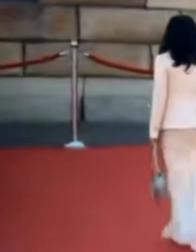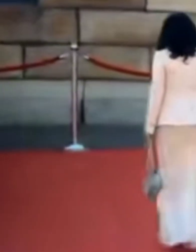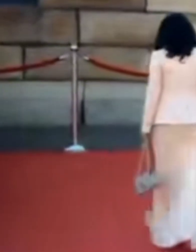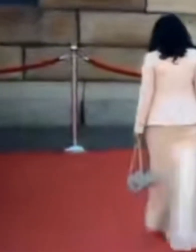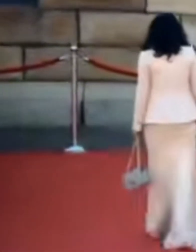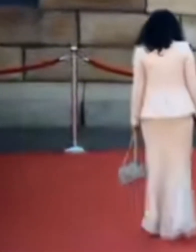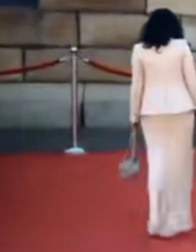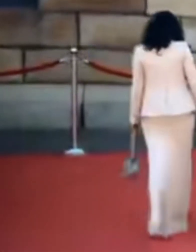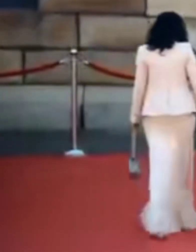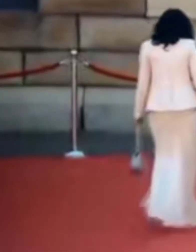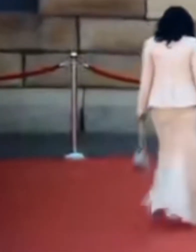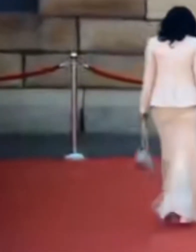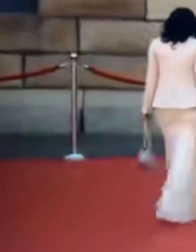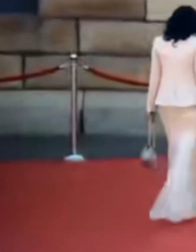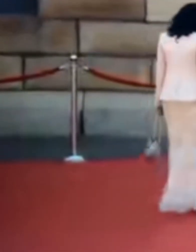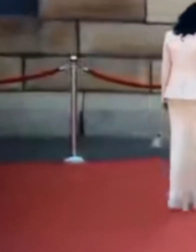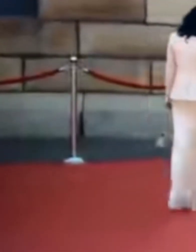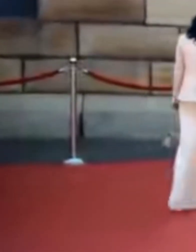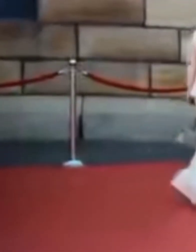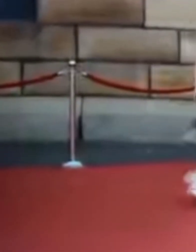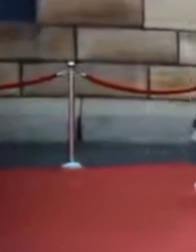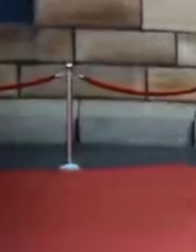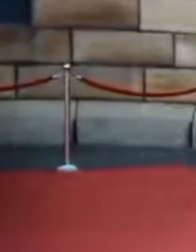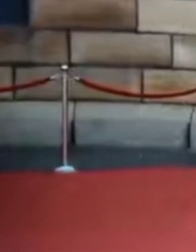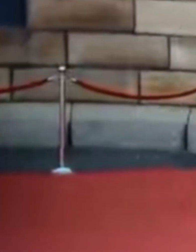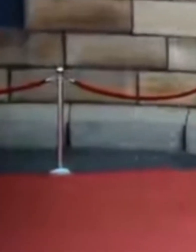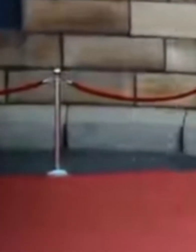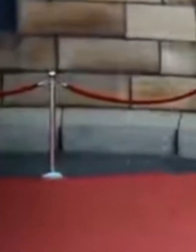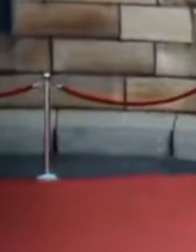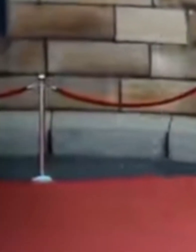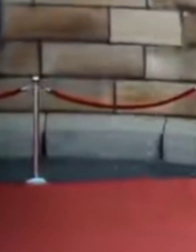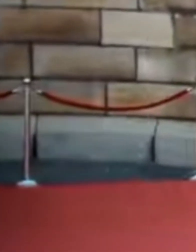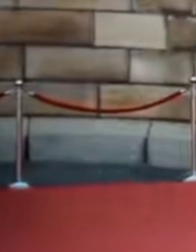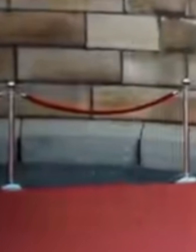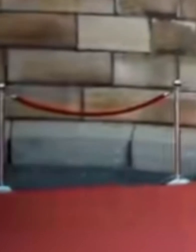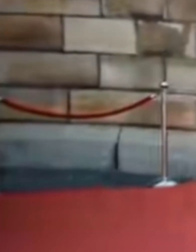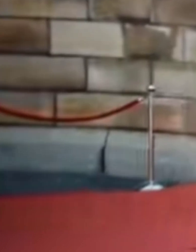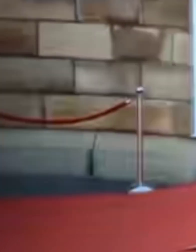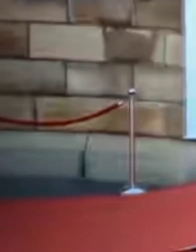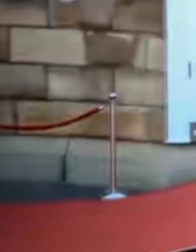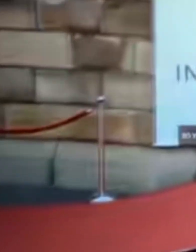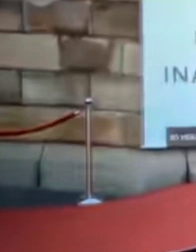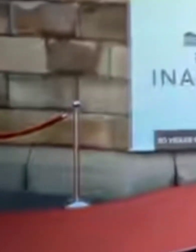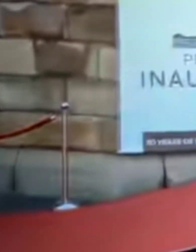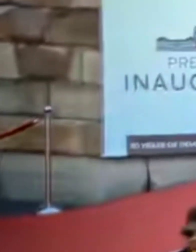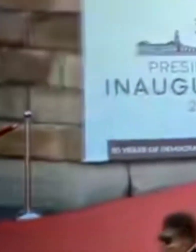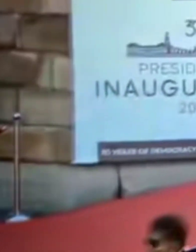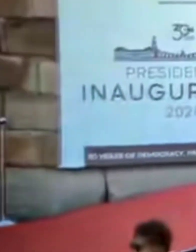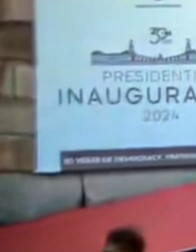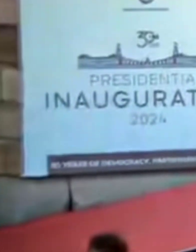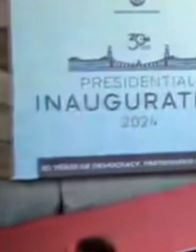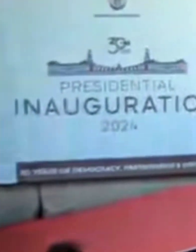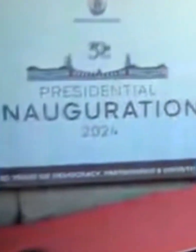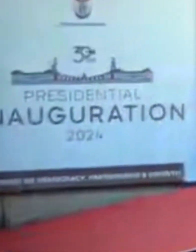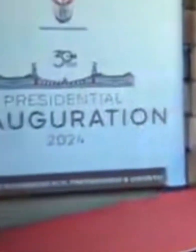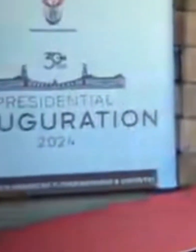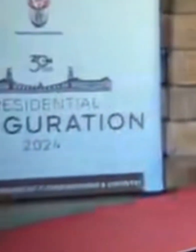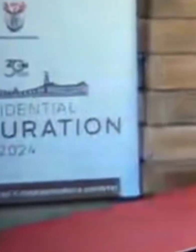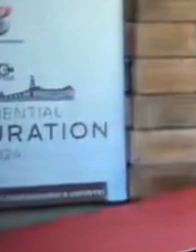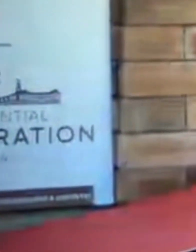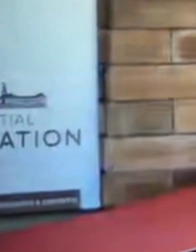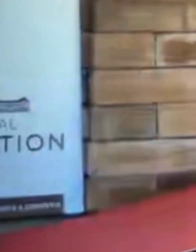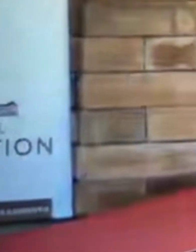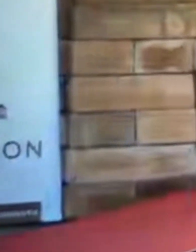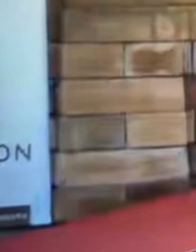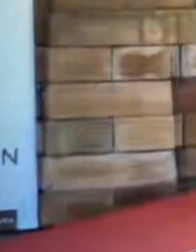Limpopo, let us try to do some sickness analysis. Who's very sick between Julius Malema and Mashatile? Mashatile, yes, he has